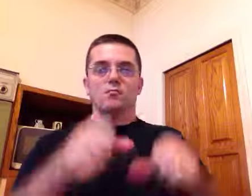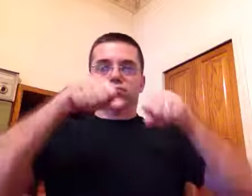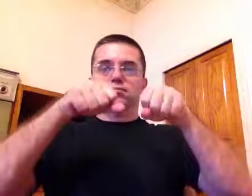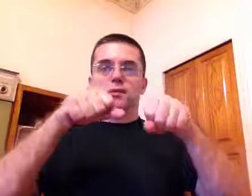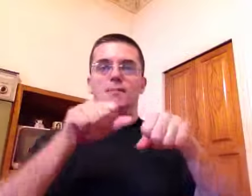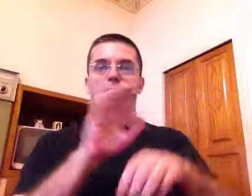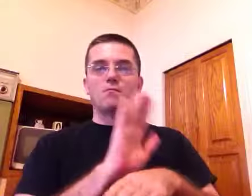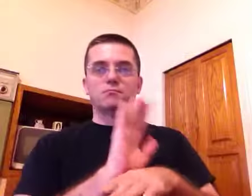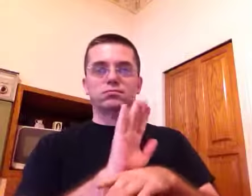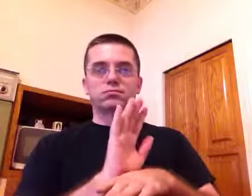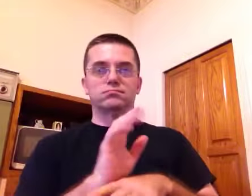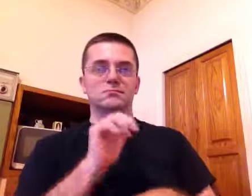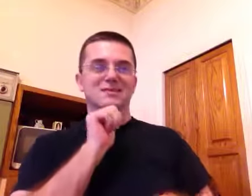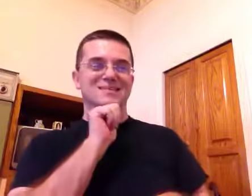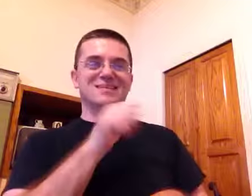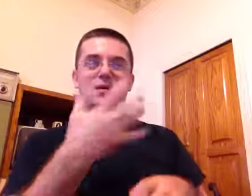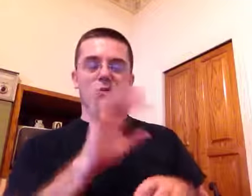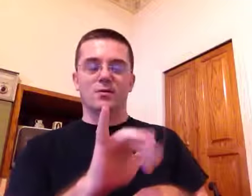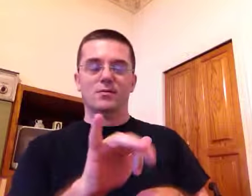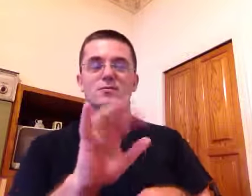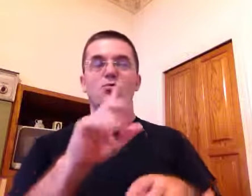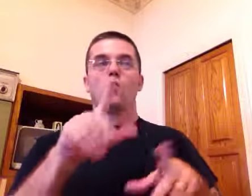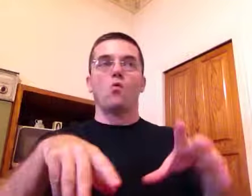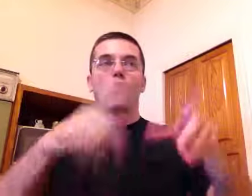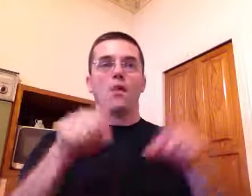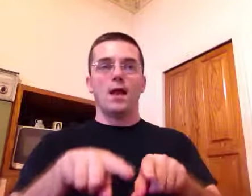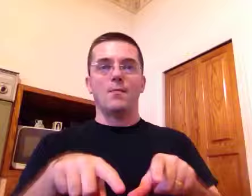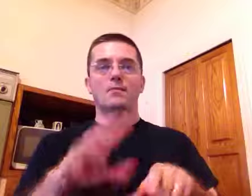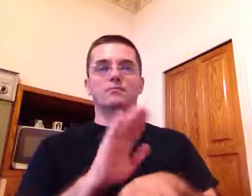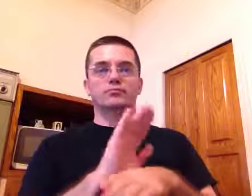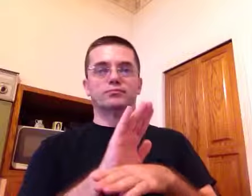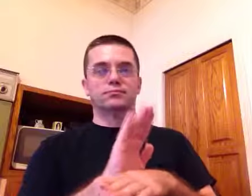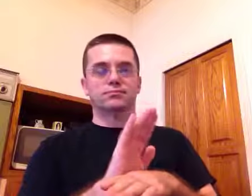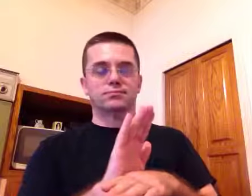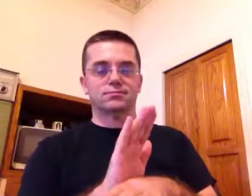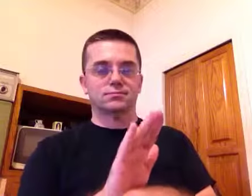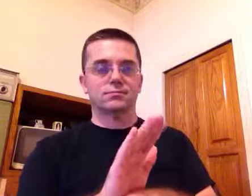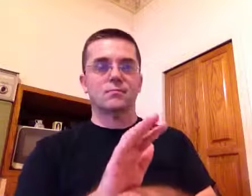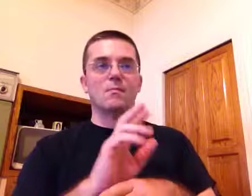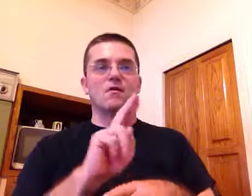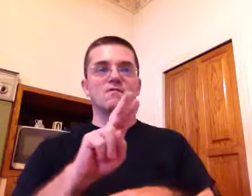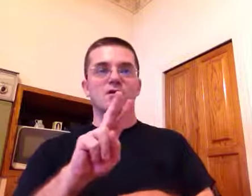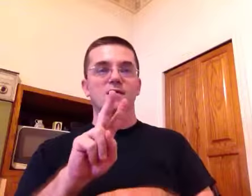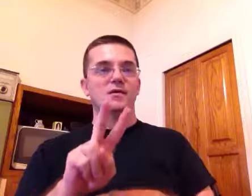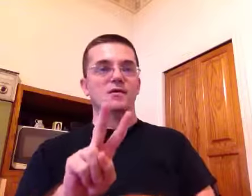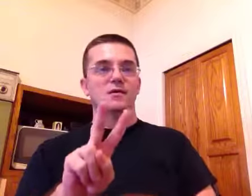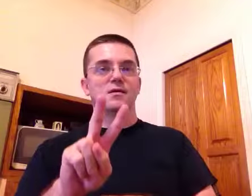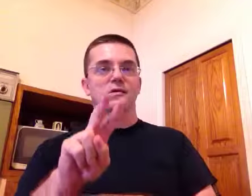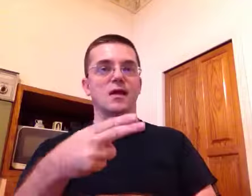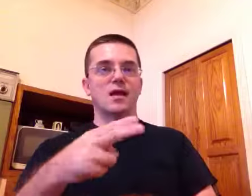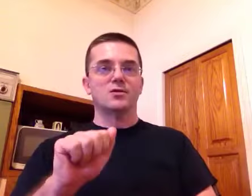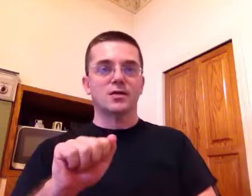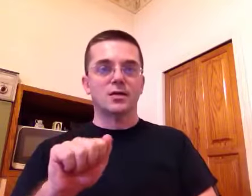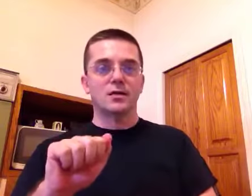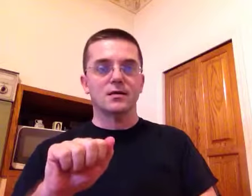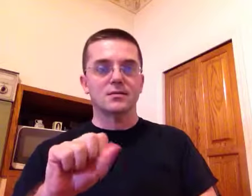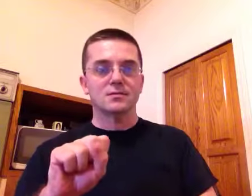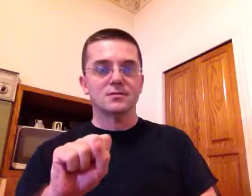I resisted, but we finally ended up putting it on video, and it started being taught by VHS tapes. And then later